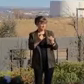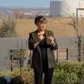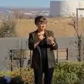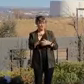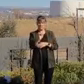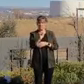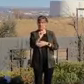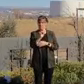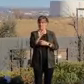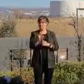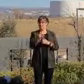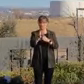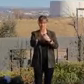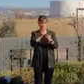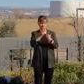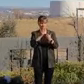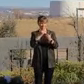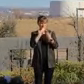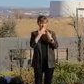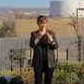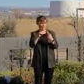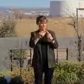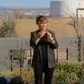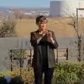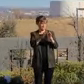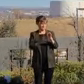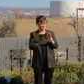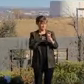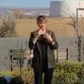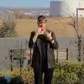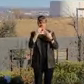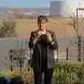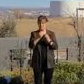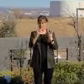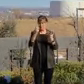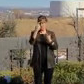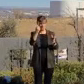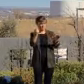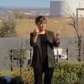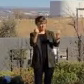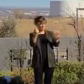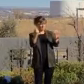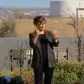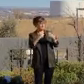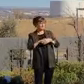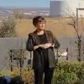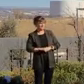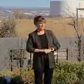Also, a special thanks to our interpreter. Thank you so much for attending.